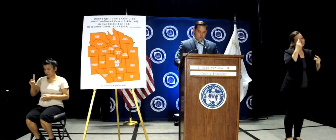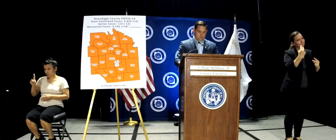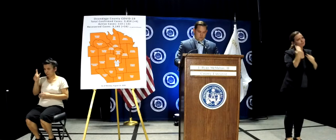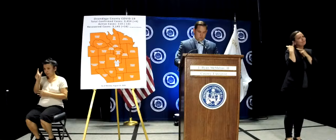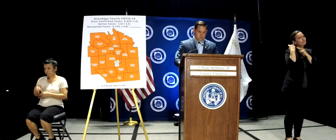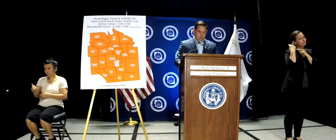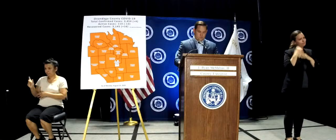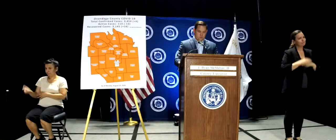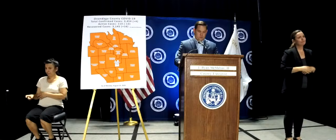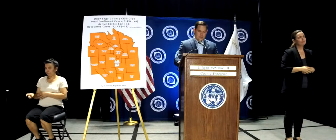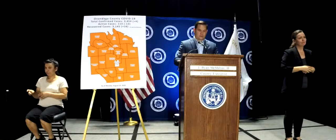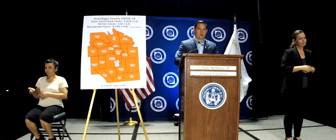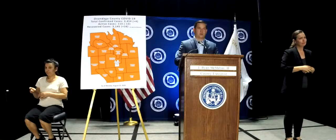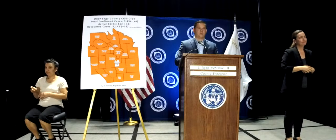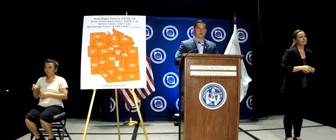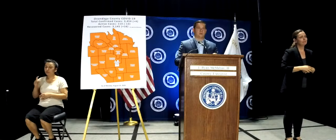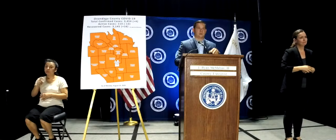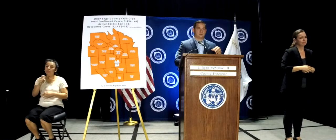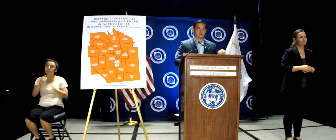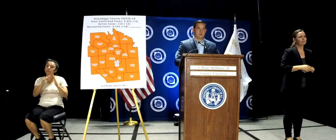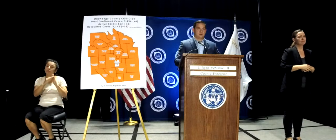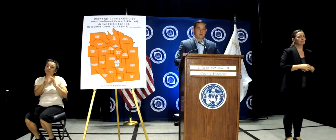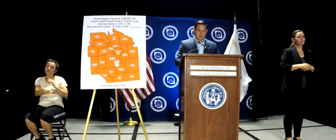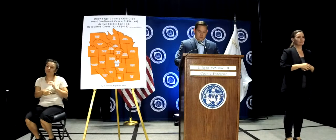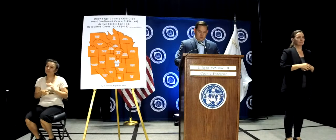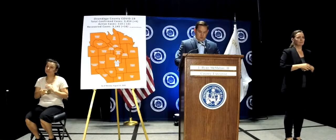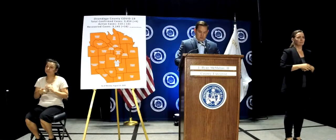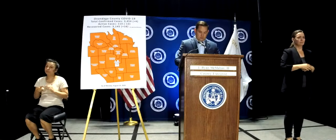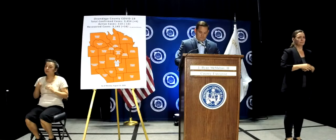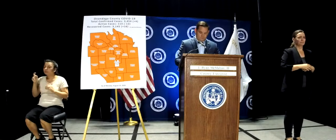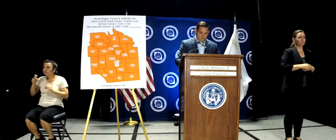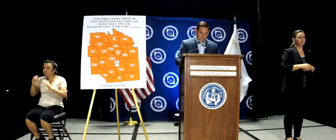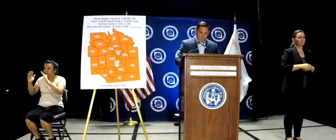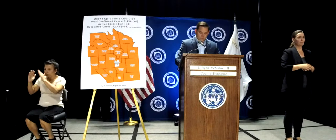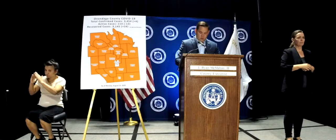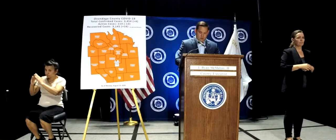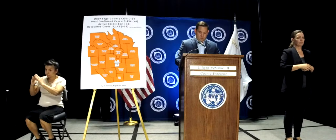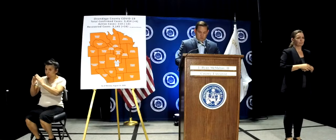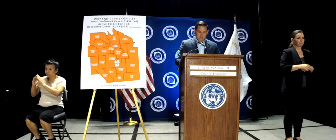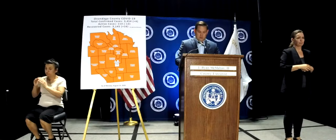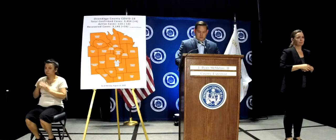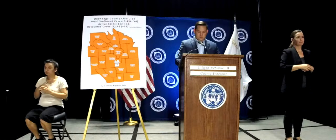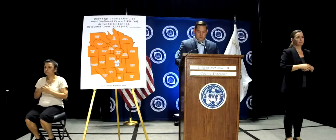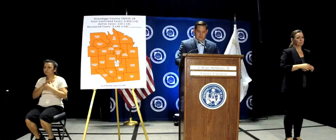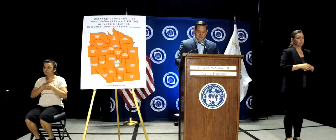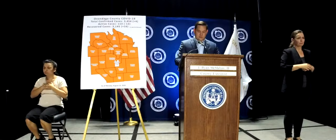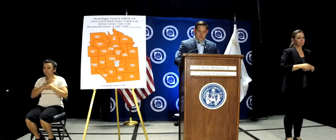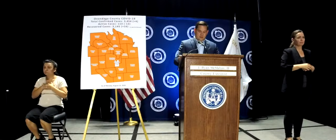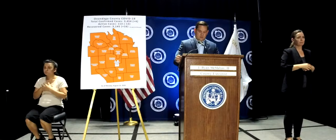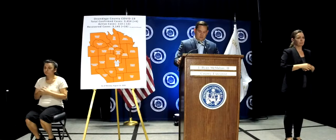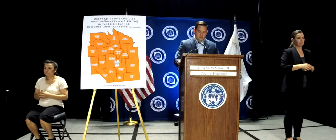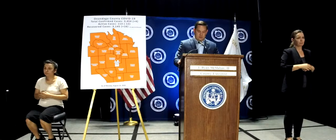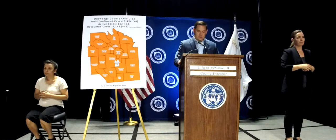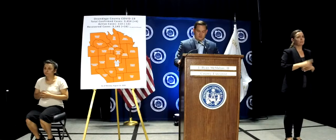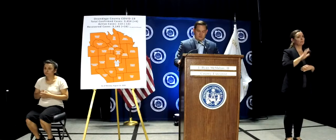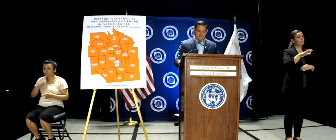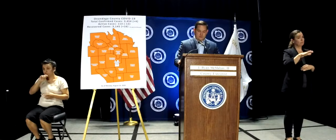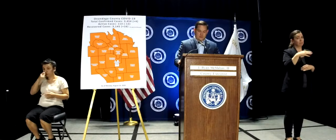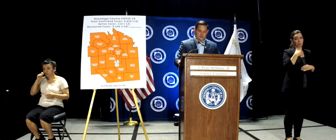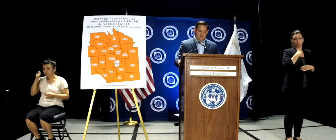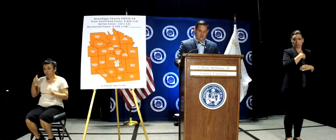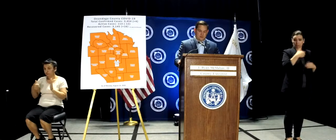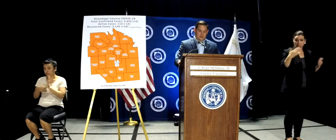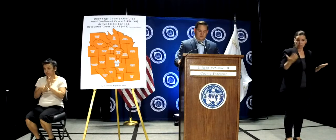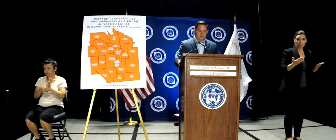anytime we're up here not talking about this, that's a good thing. Looking at some of the testing data,